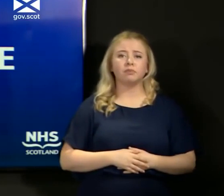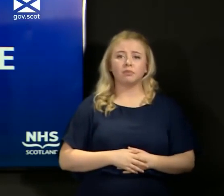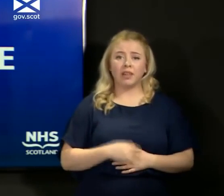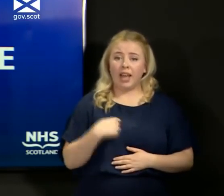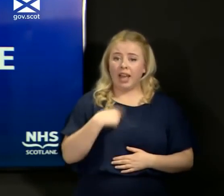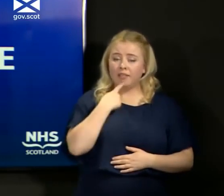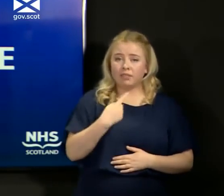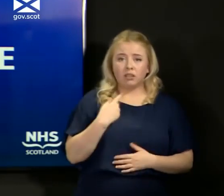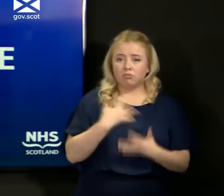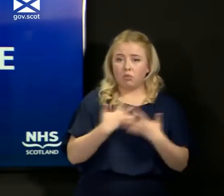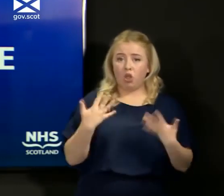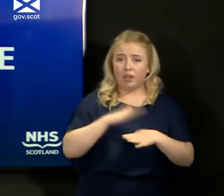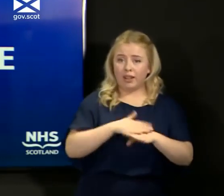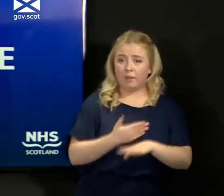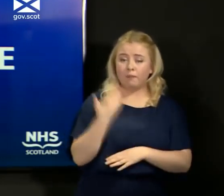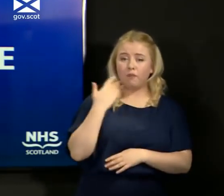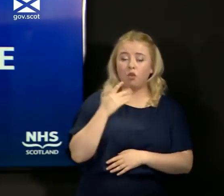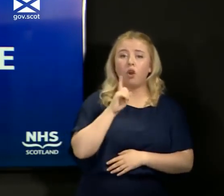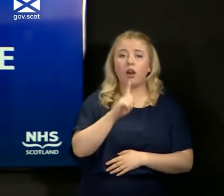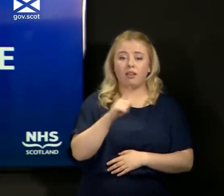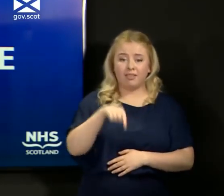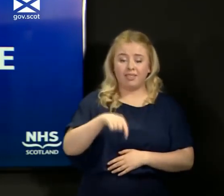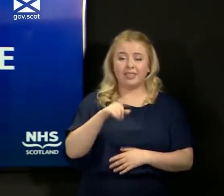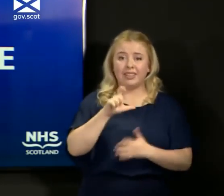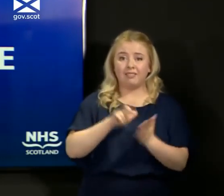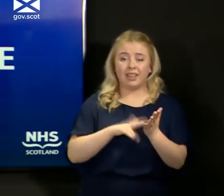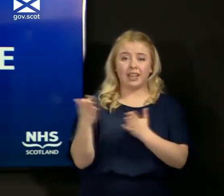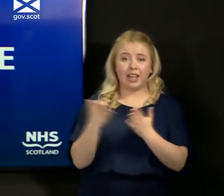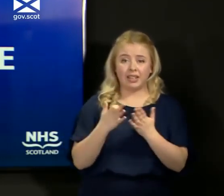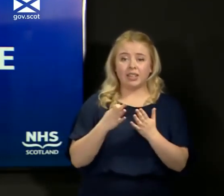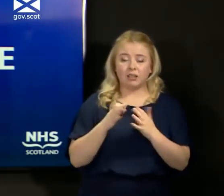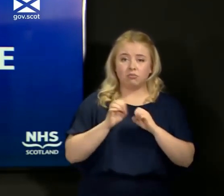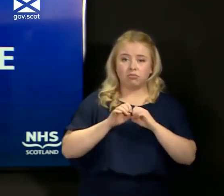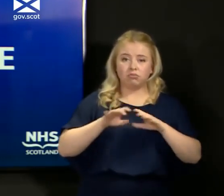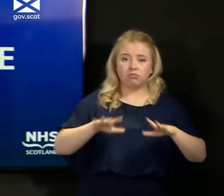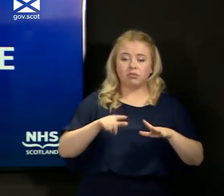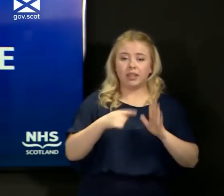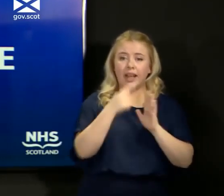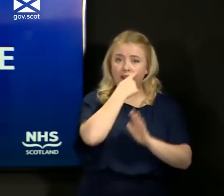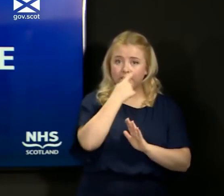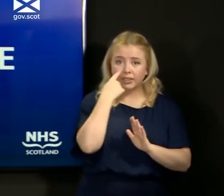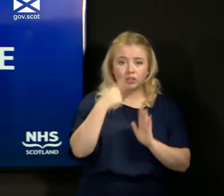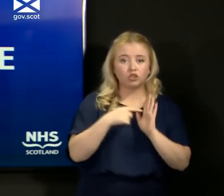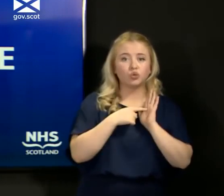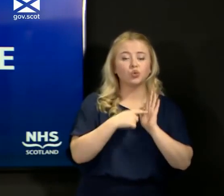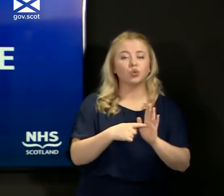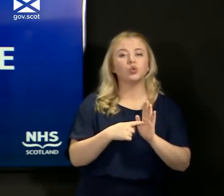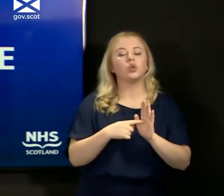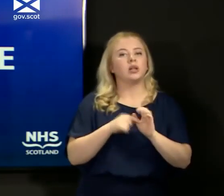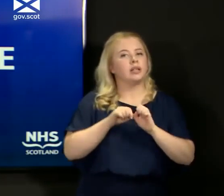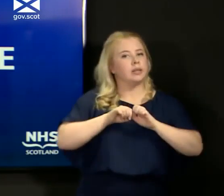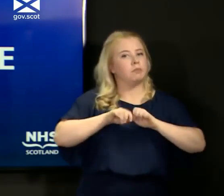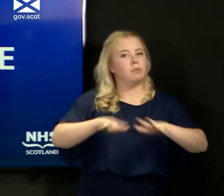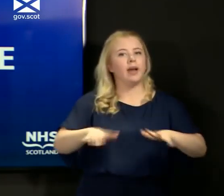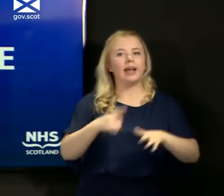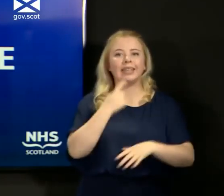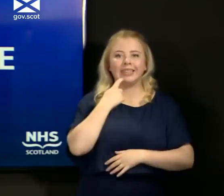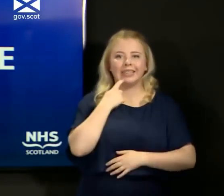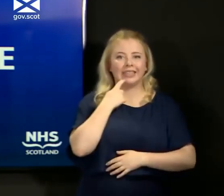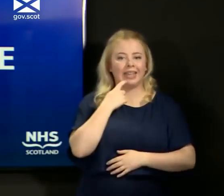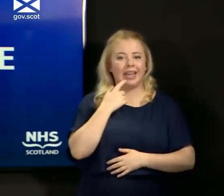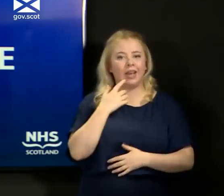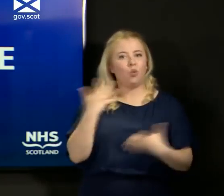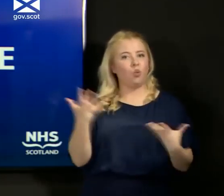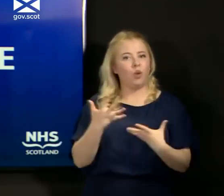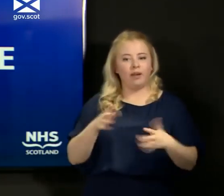said on many an occasion, this is a virus that all the evidence suggests spreads much more easily in